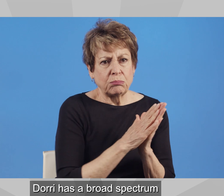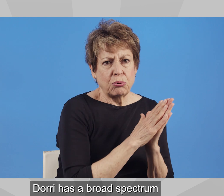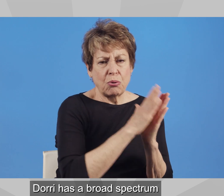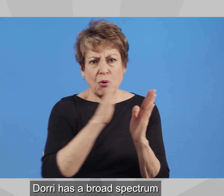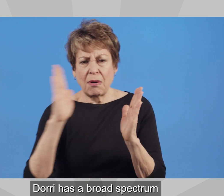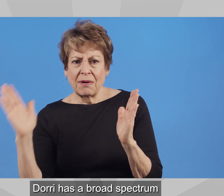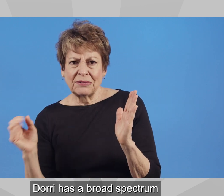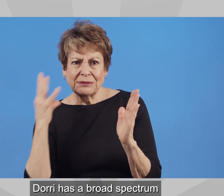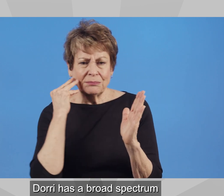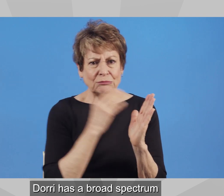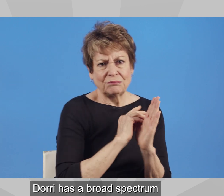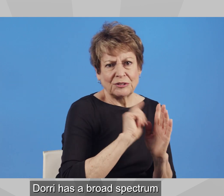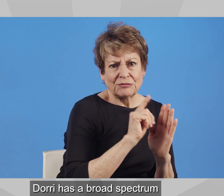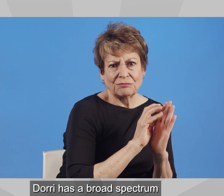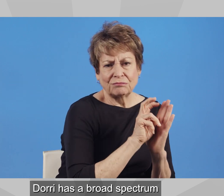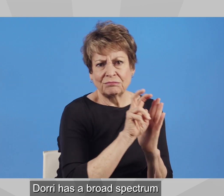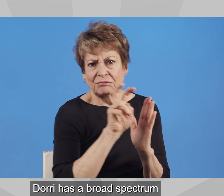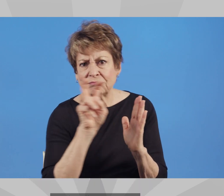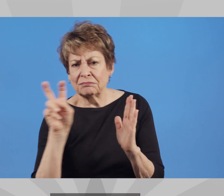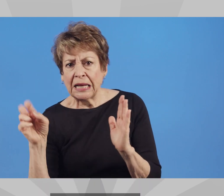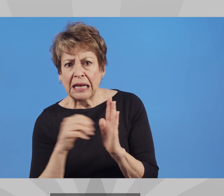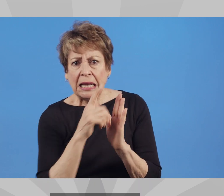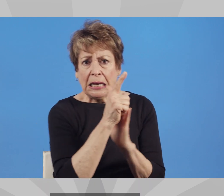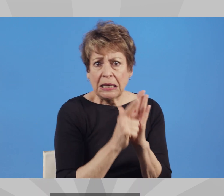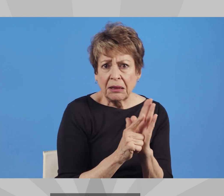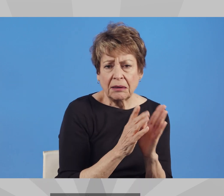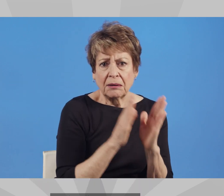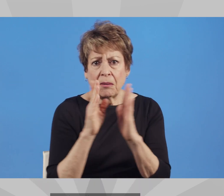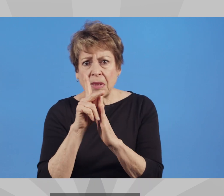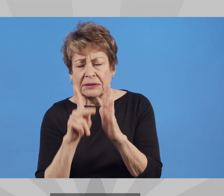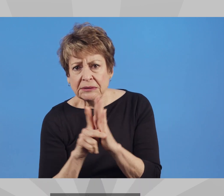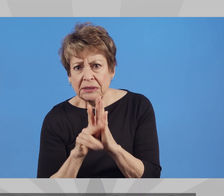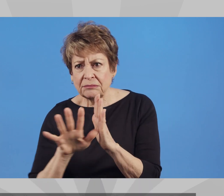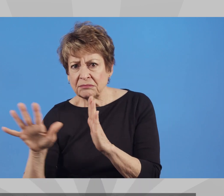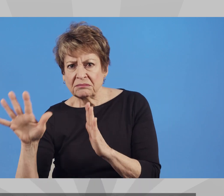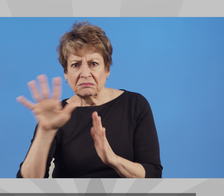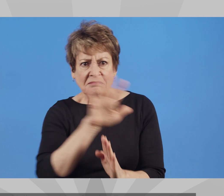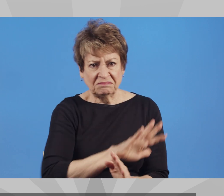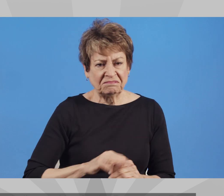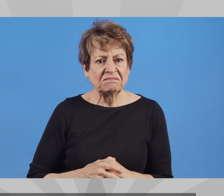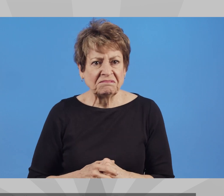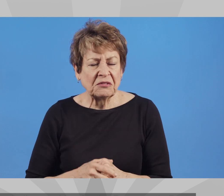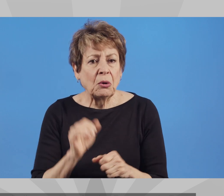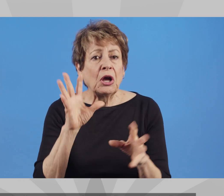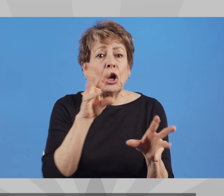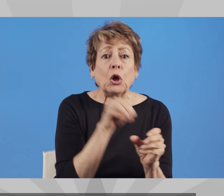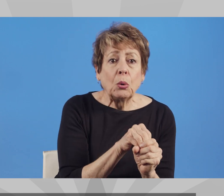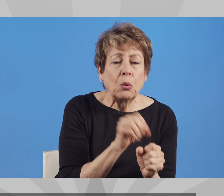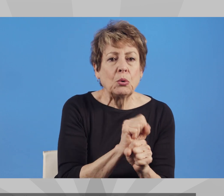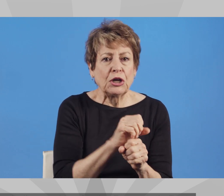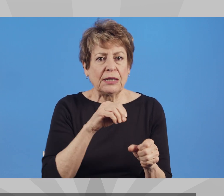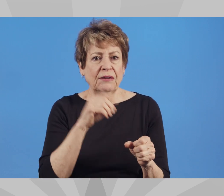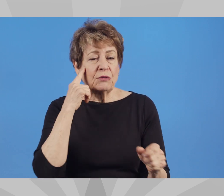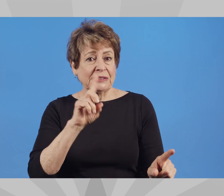Dorri has a broad spectrum of experience in the legal and policy arenas, including working for the